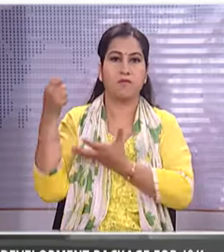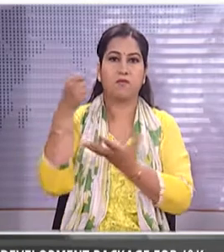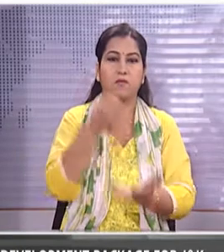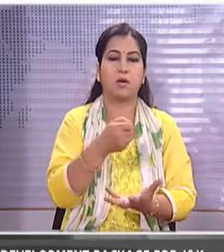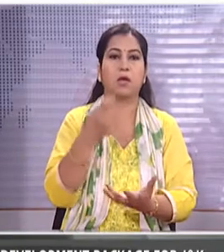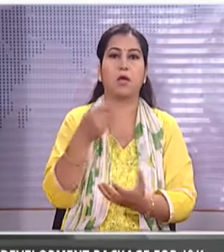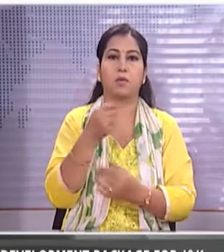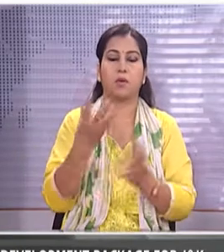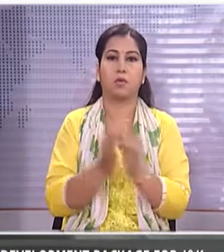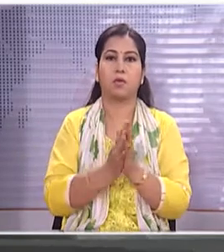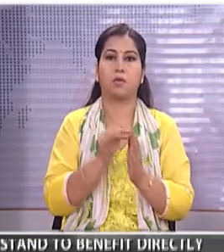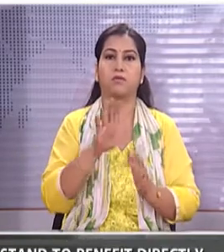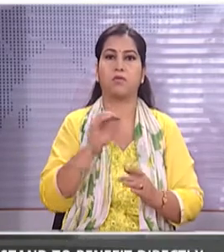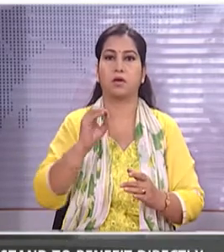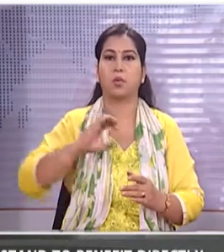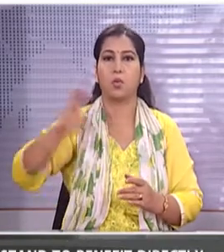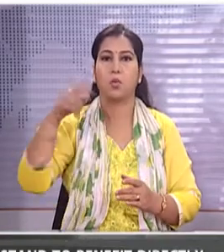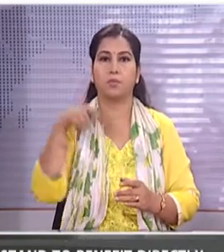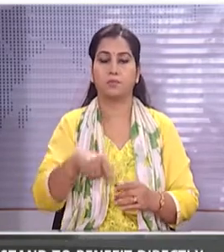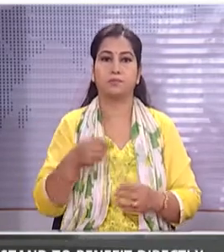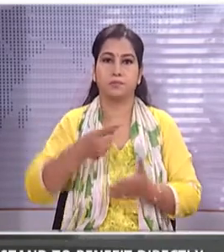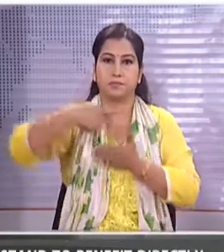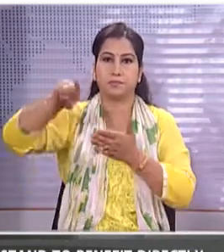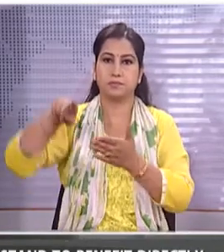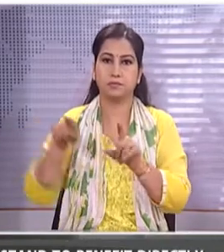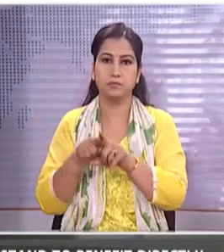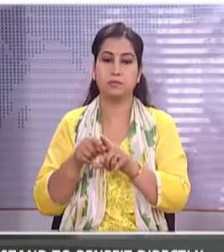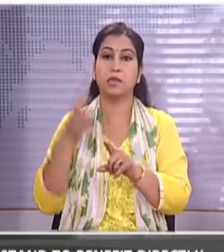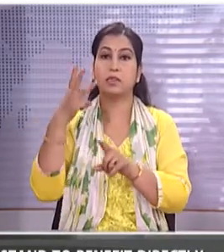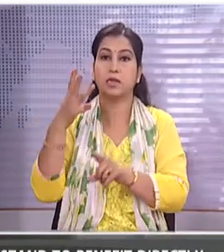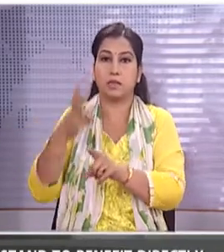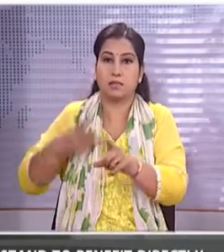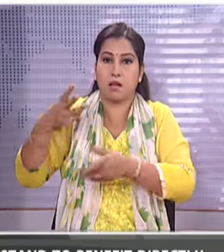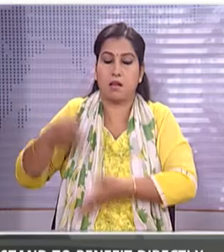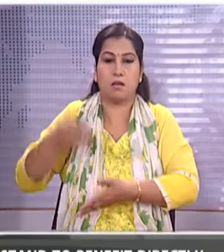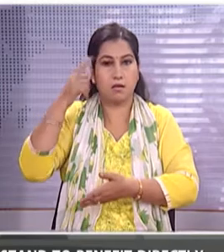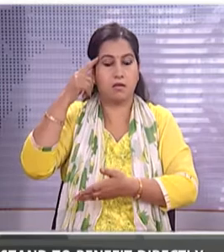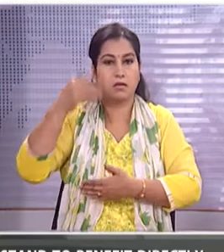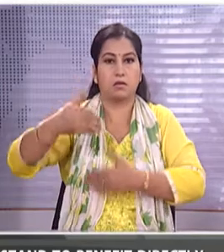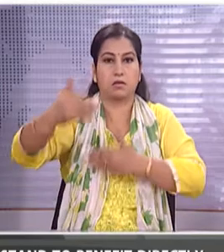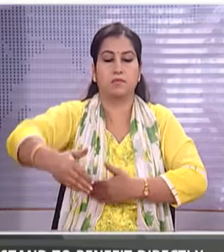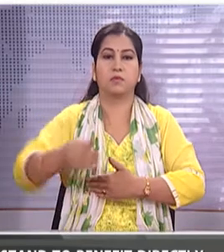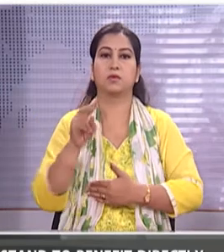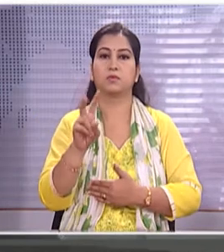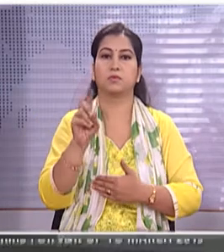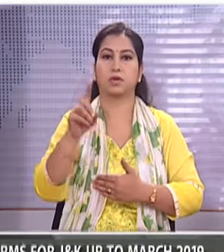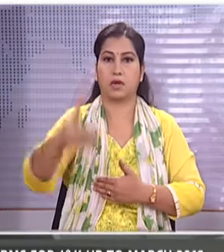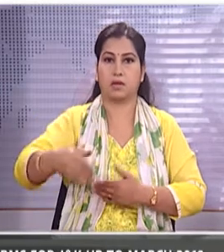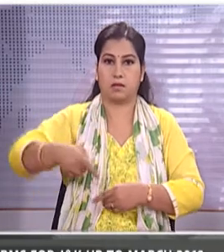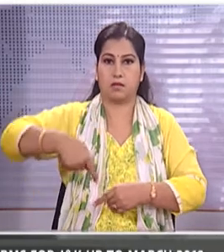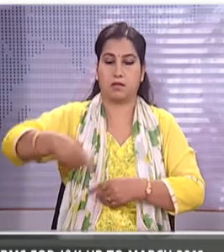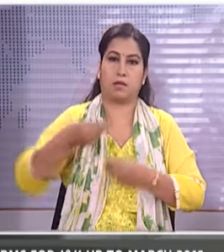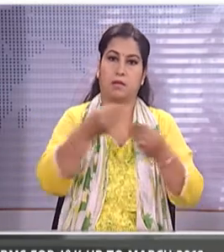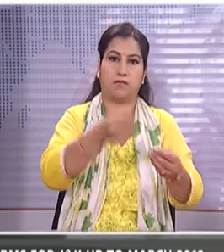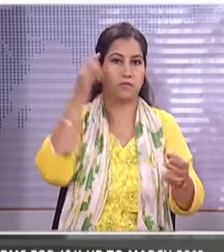Kashmir, fund of 500 crore rupees was approved by Cabinet for three financial years up to March 2019. The